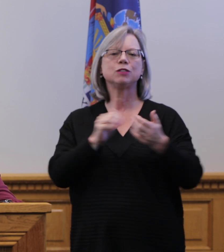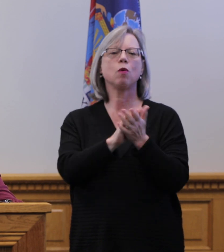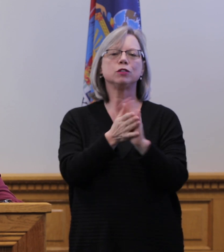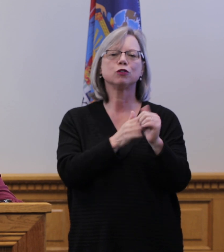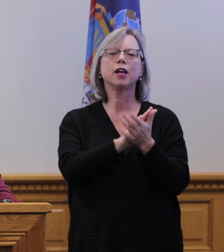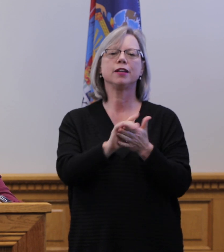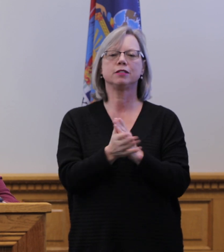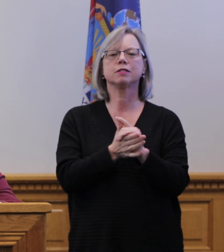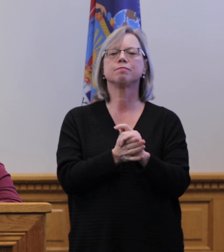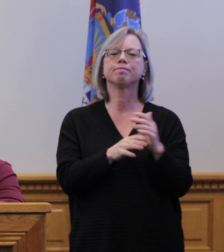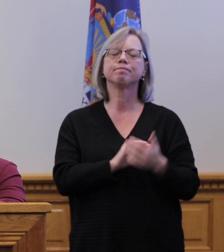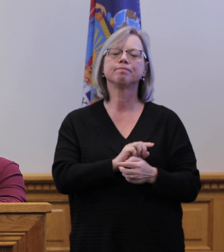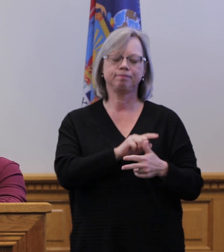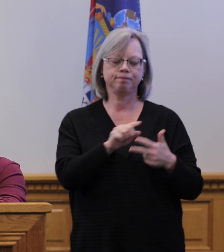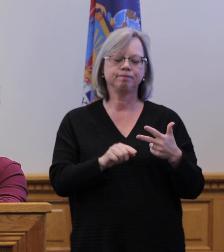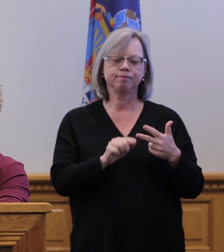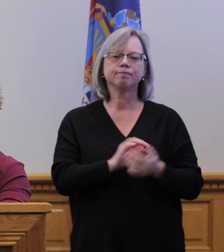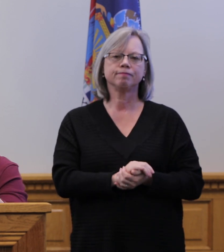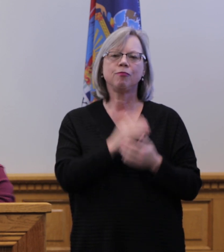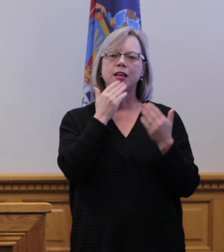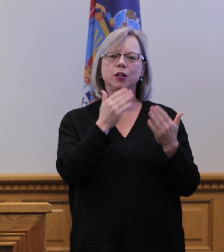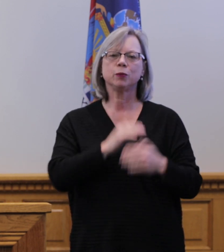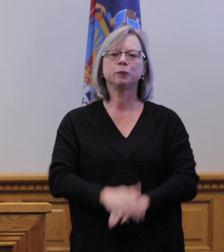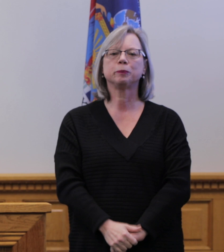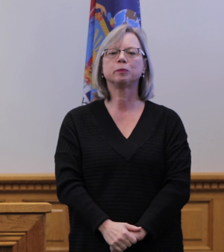hands frequently. Thanks.